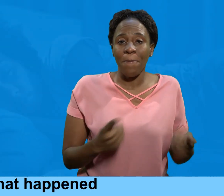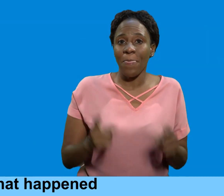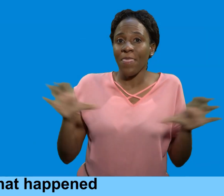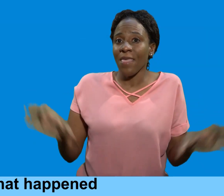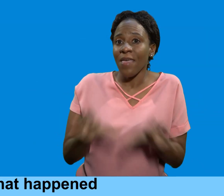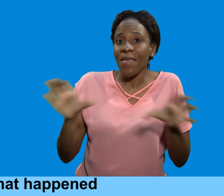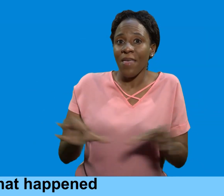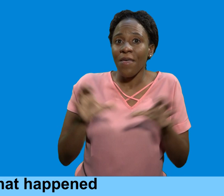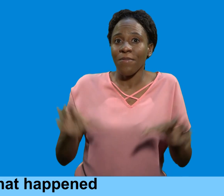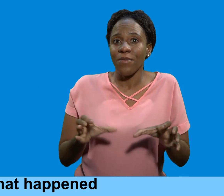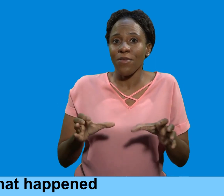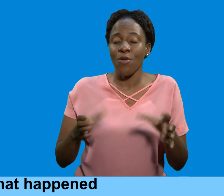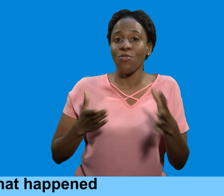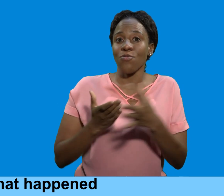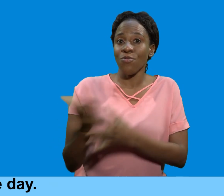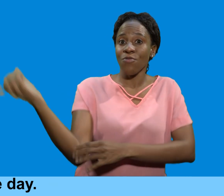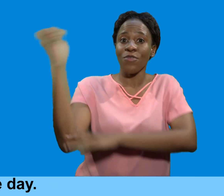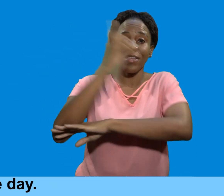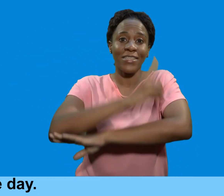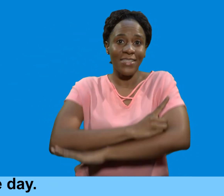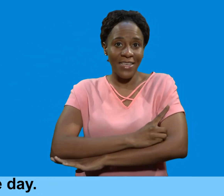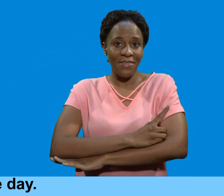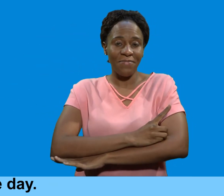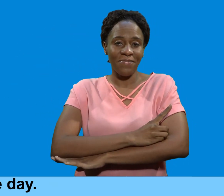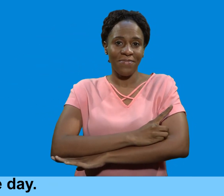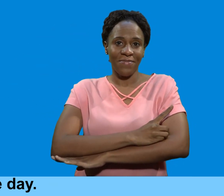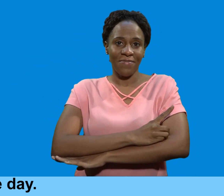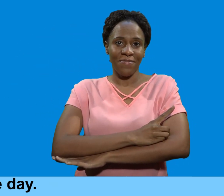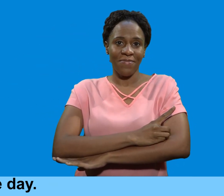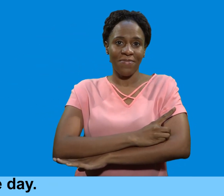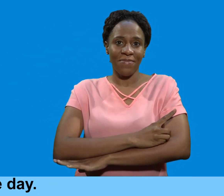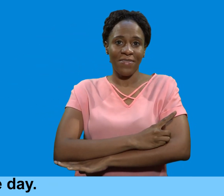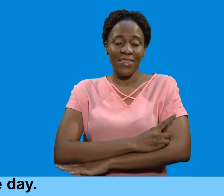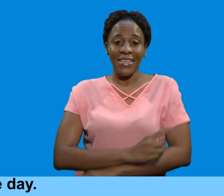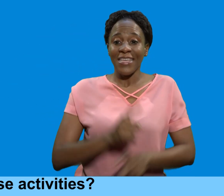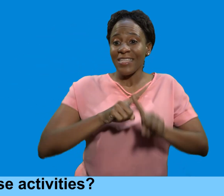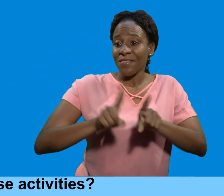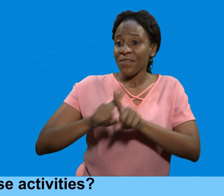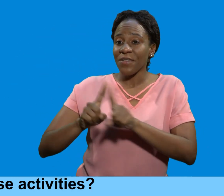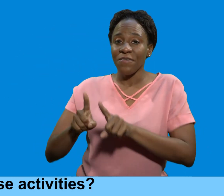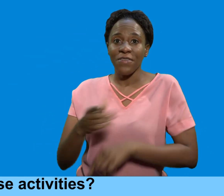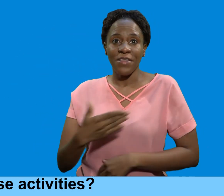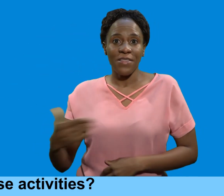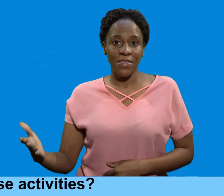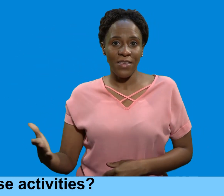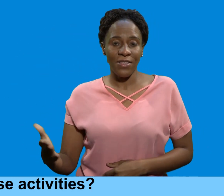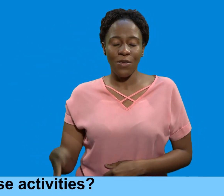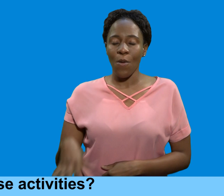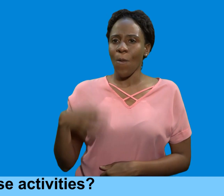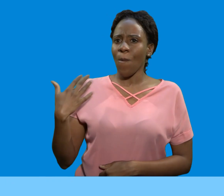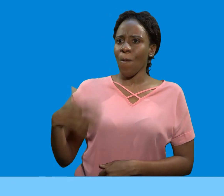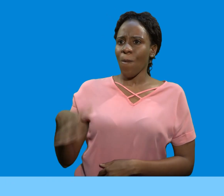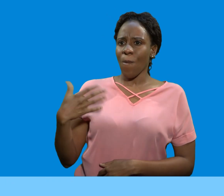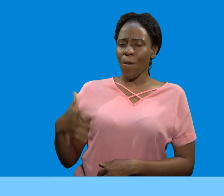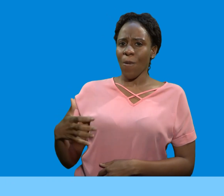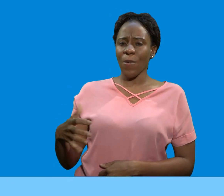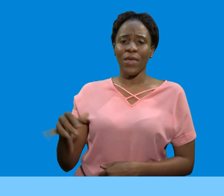Did you see what happened throughout the day when I did those activities?